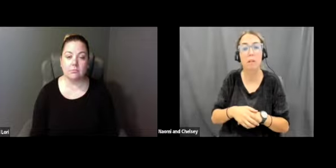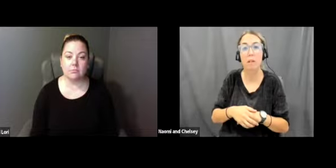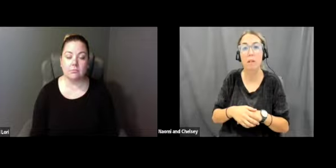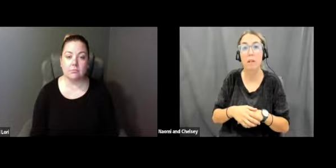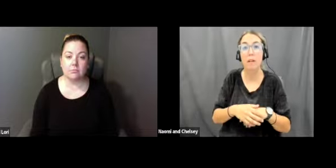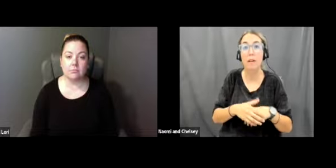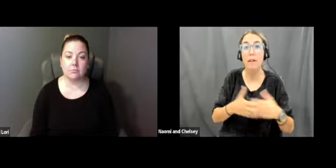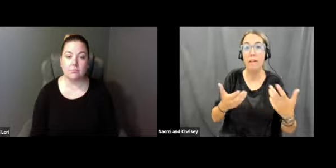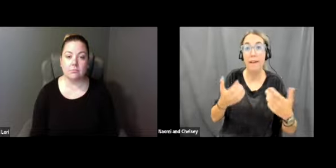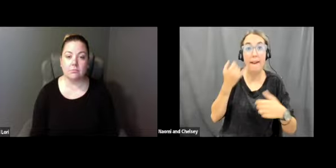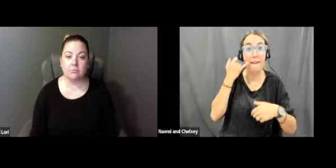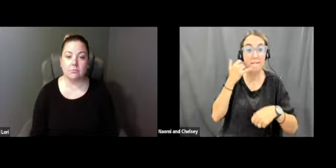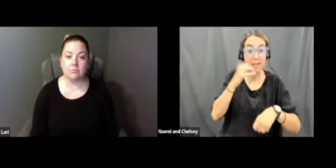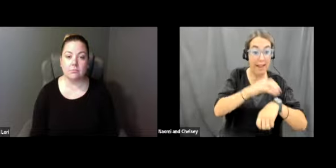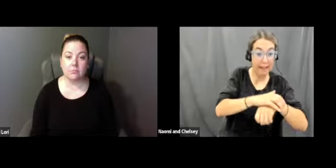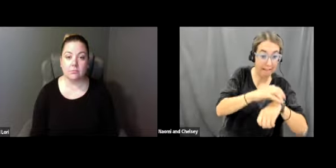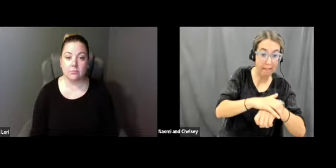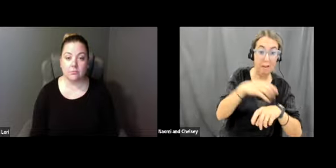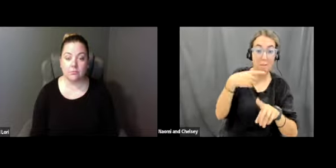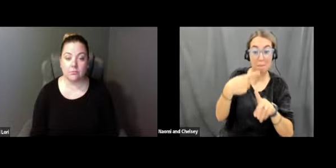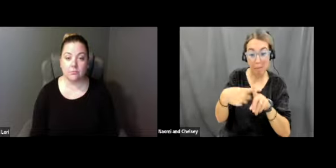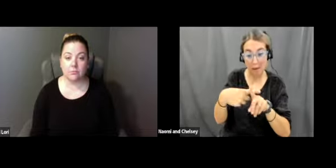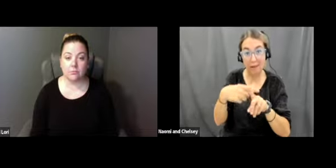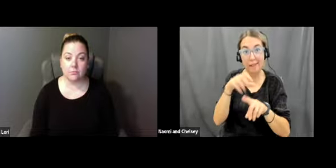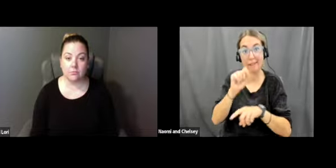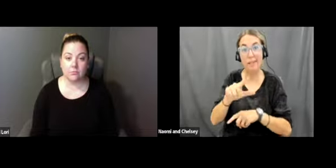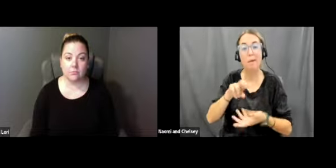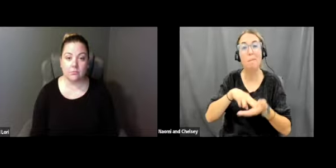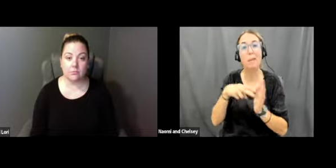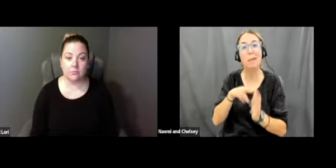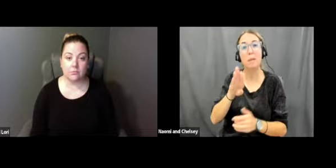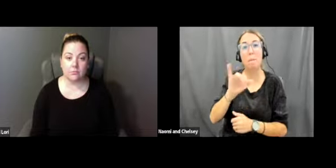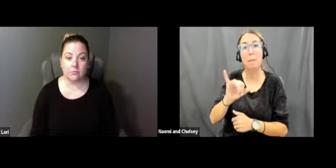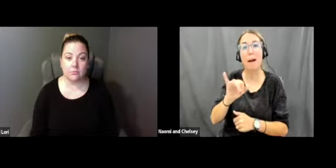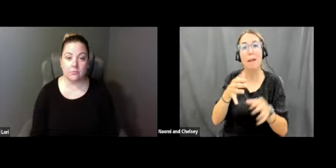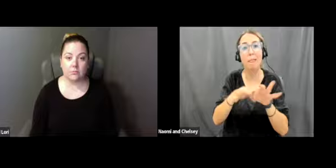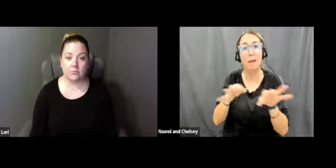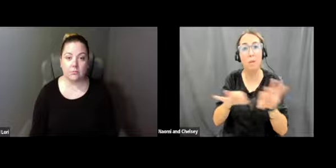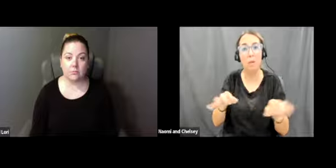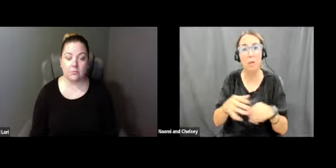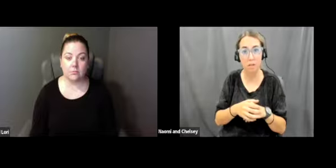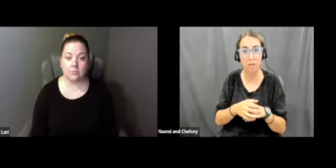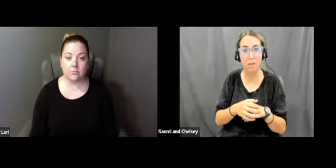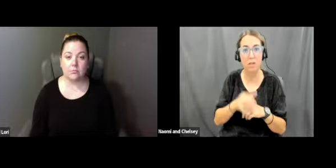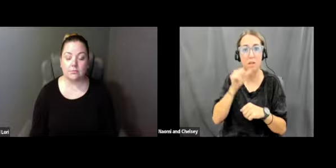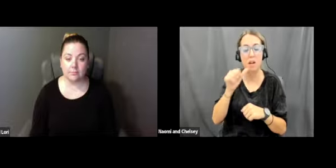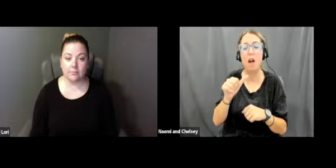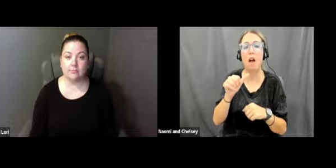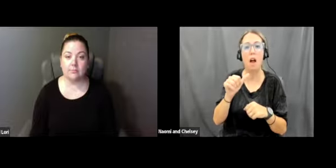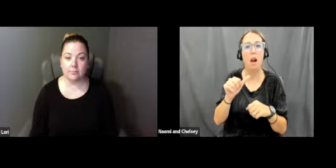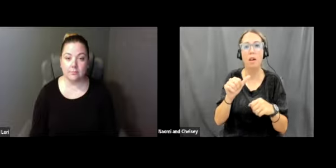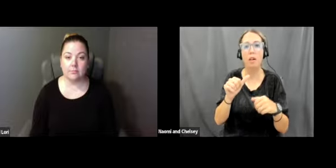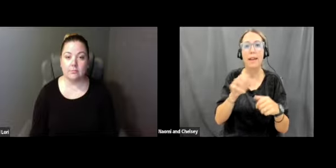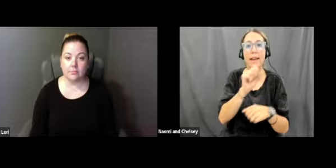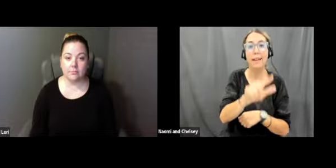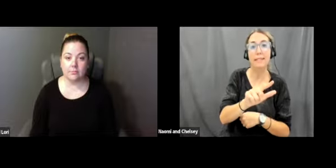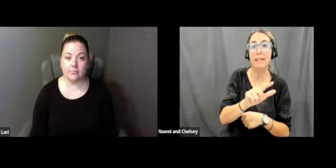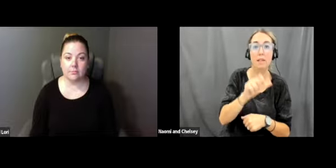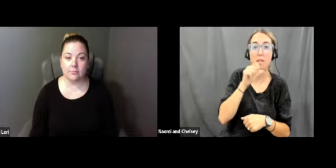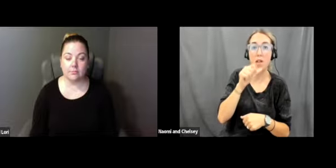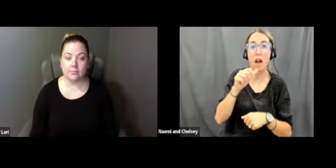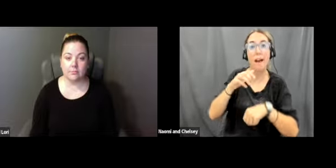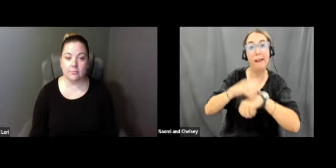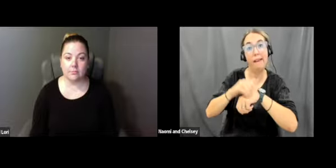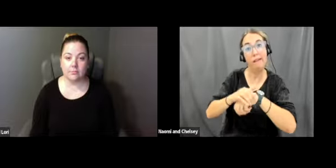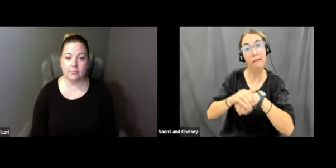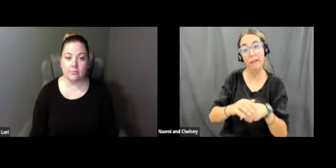are a bilingual person, that is a different, like, we're not just interpreting English. I think that's a really important